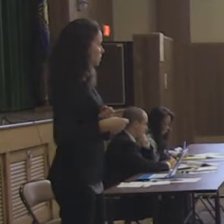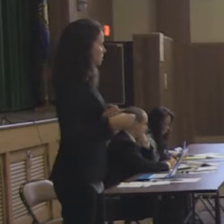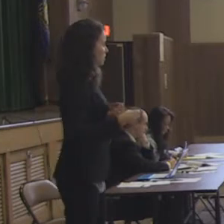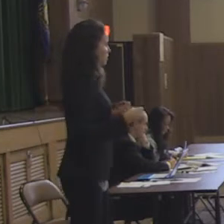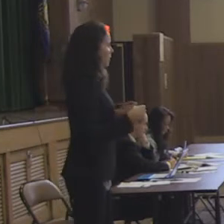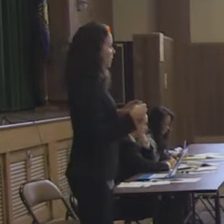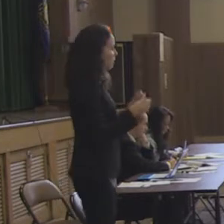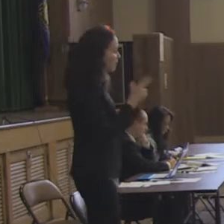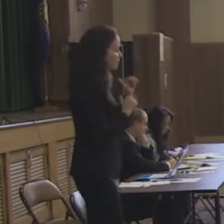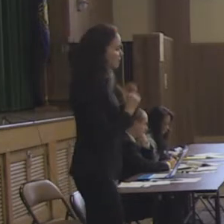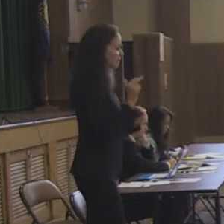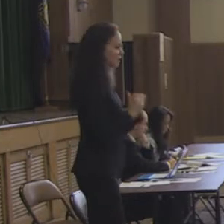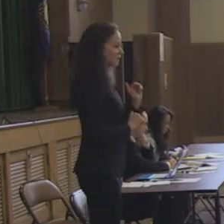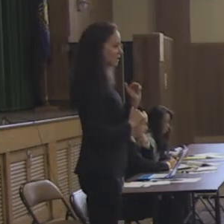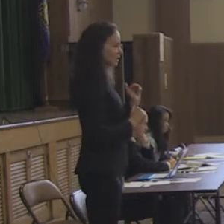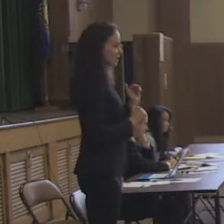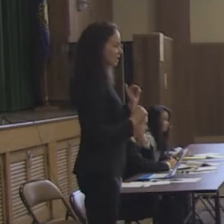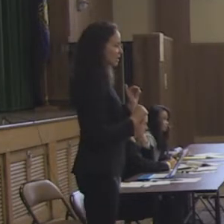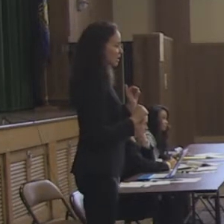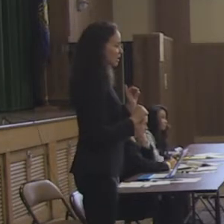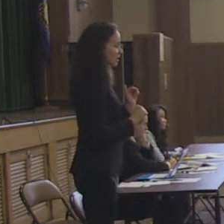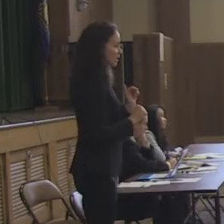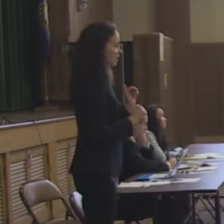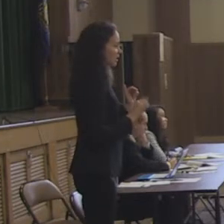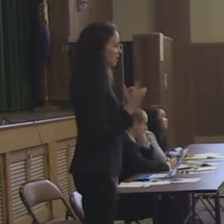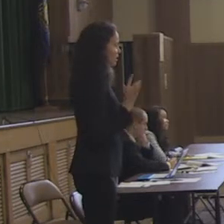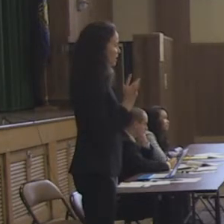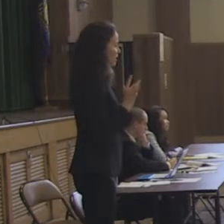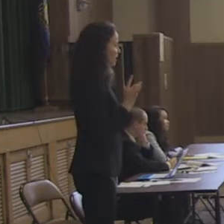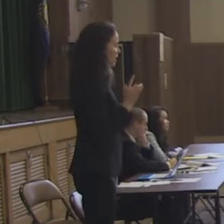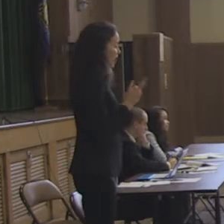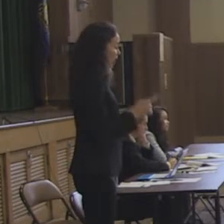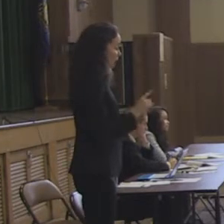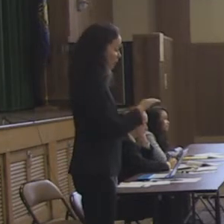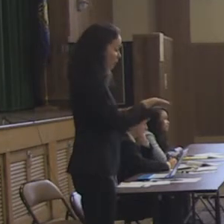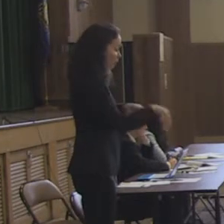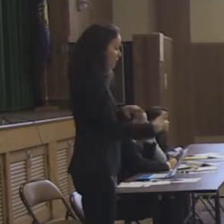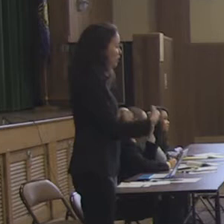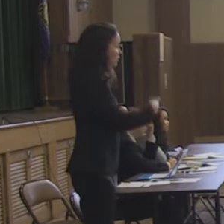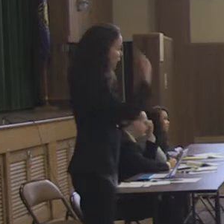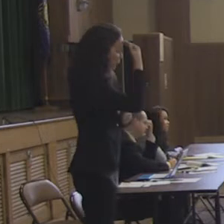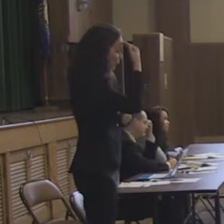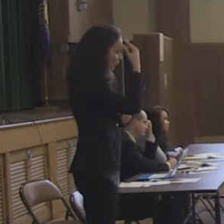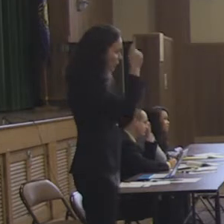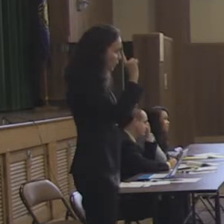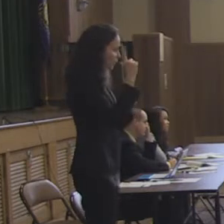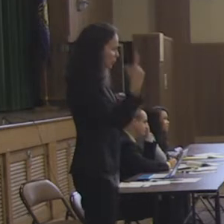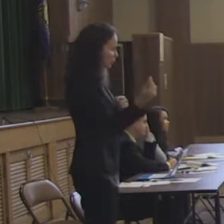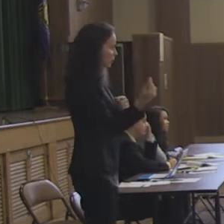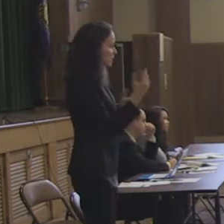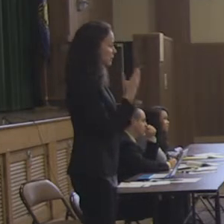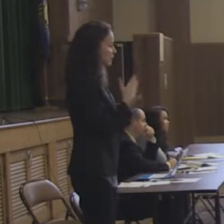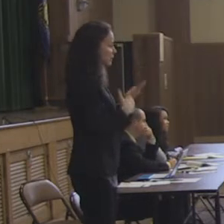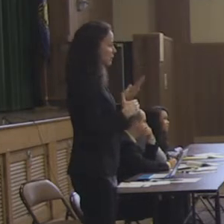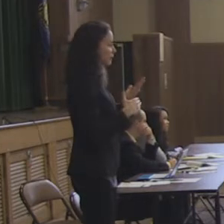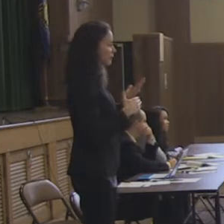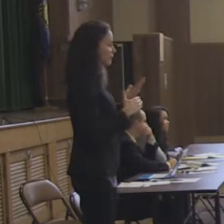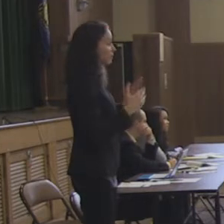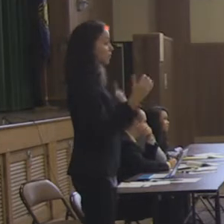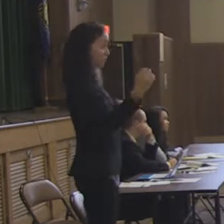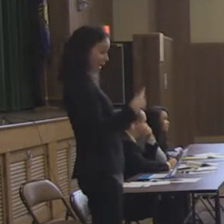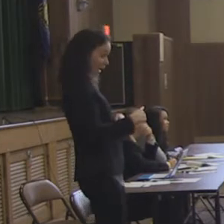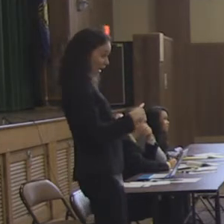out of the building, and this is after overnight, so they knew where they were going. Some of them had come